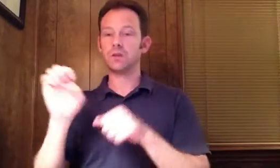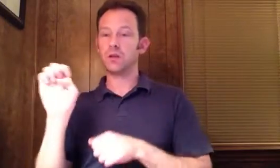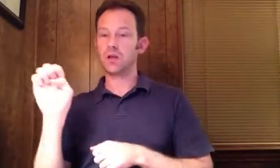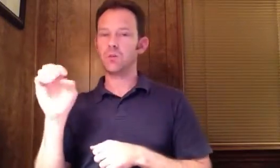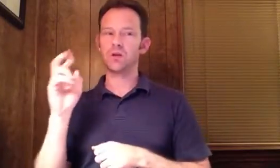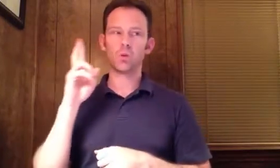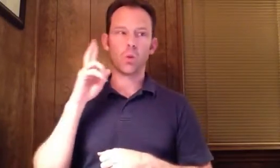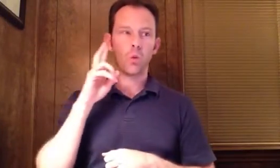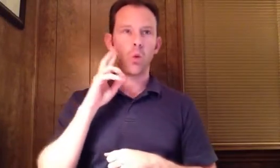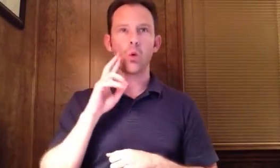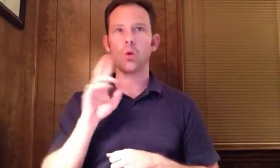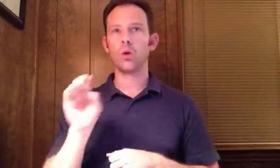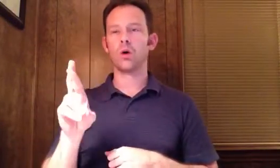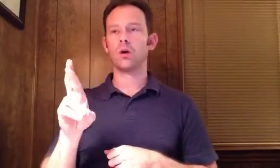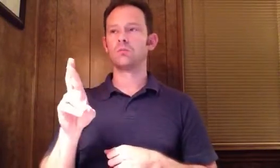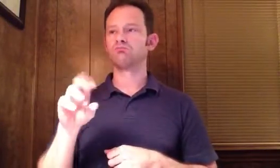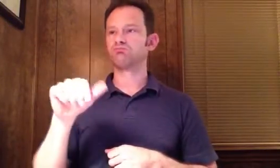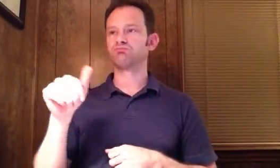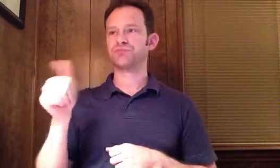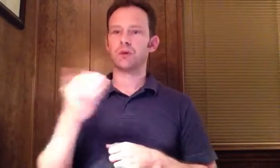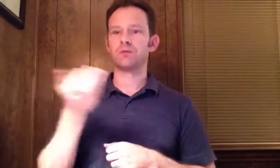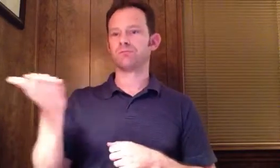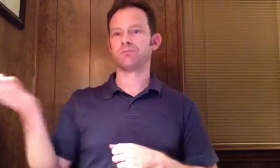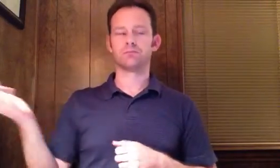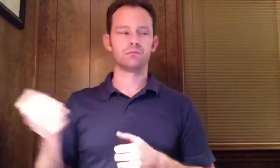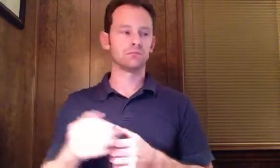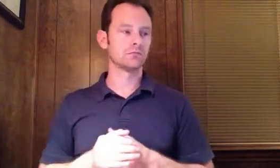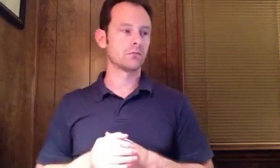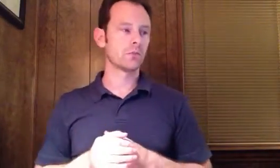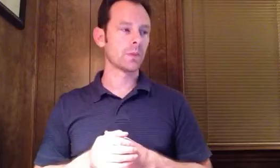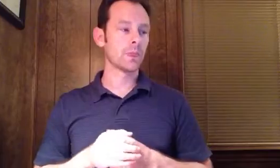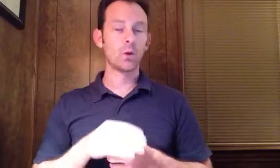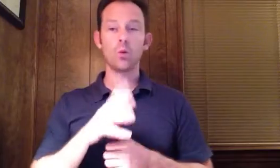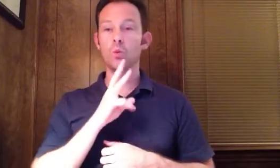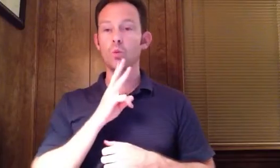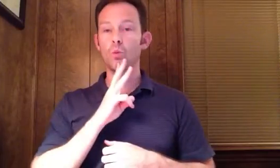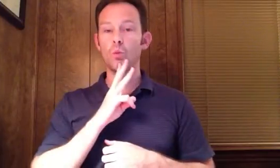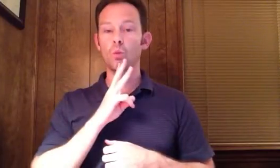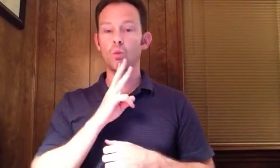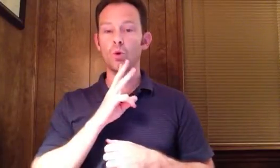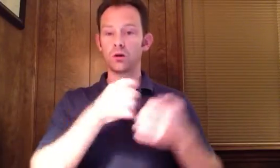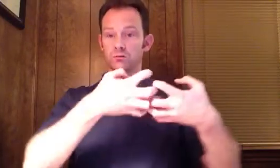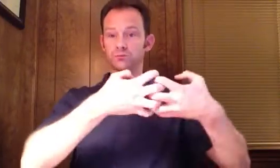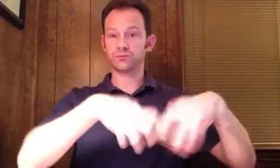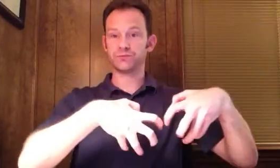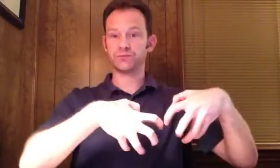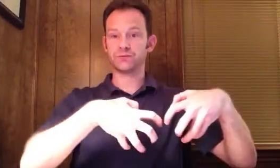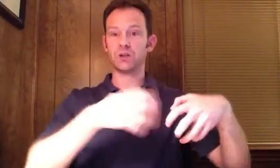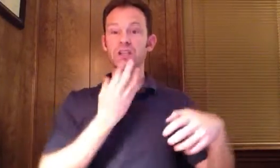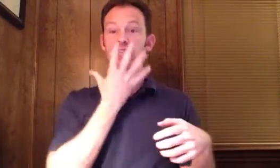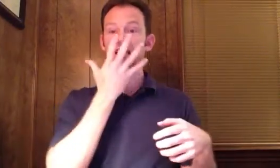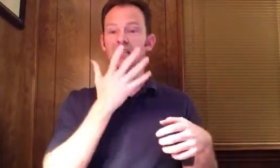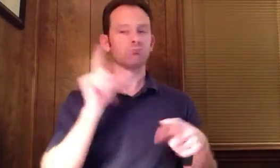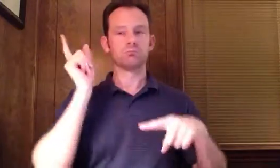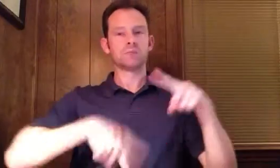Water then can decompose. It takes electricity to do that. Water cannot be decomposed by heating. And we get hydrogen gas and we get oxygen